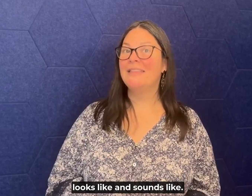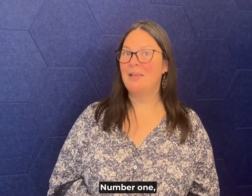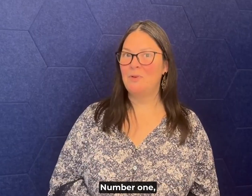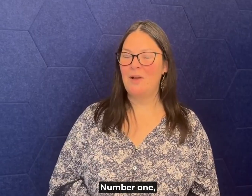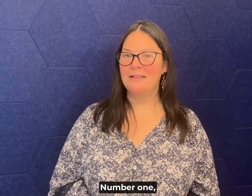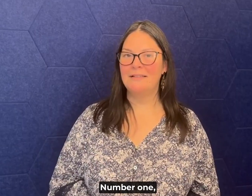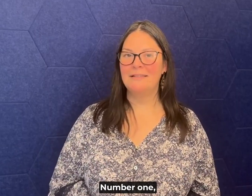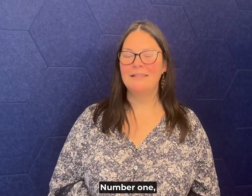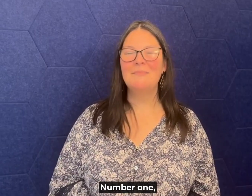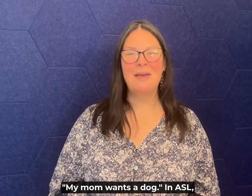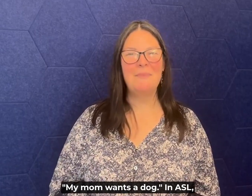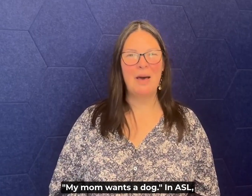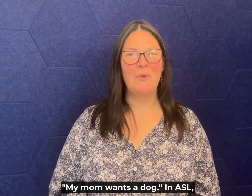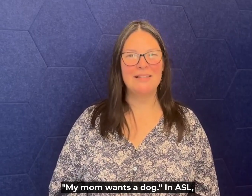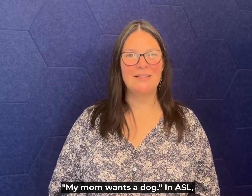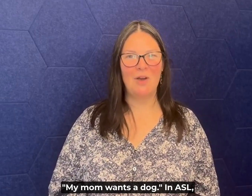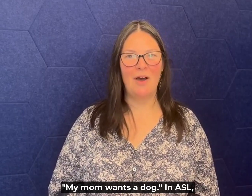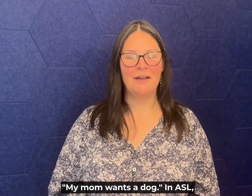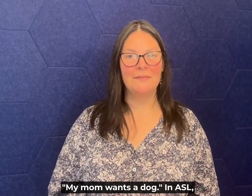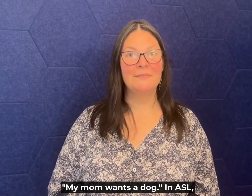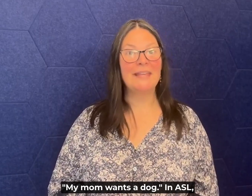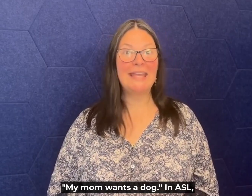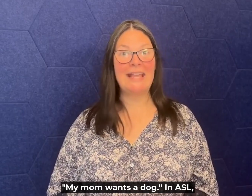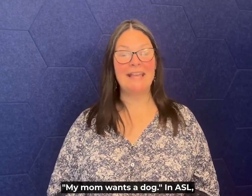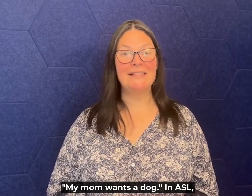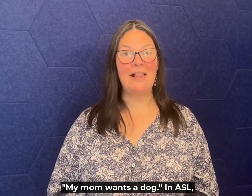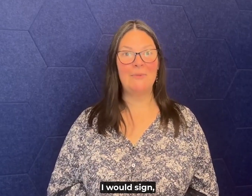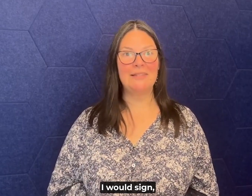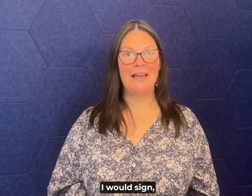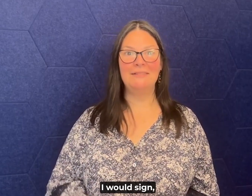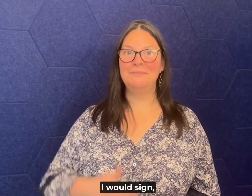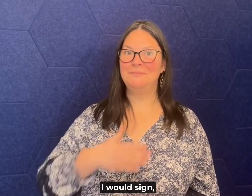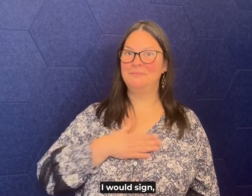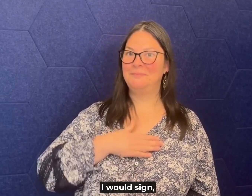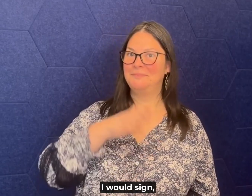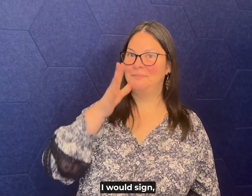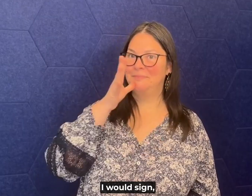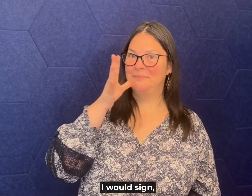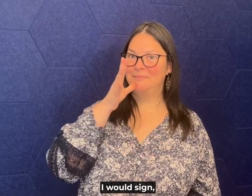Number 1, my mom wants a dog. In ASL, I would sign,